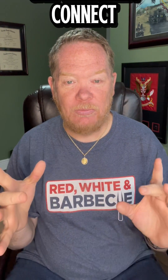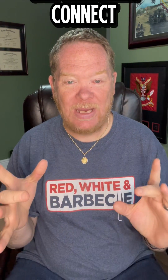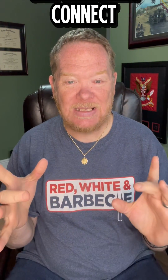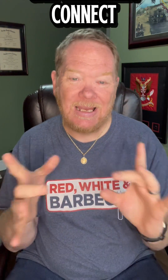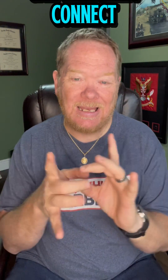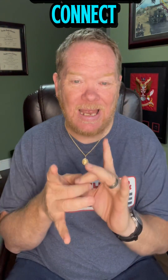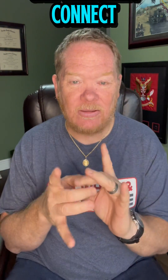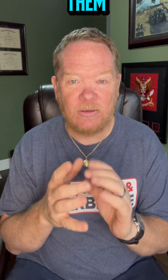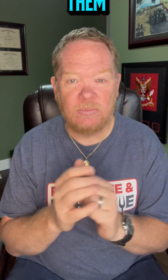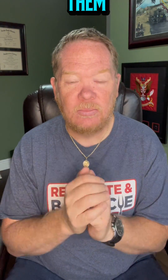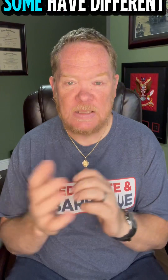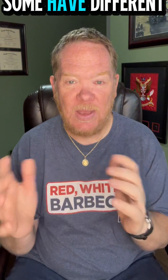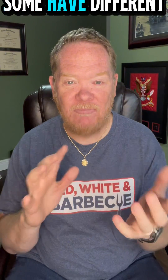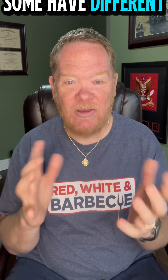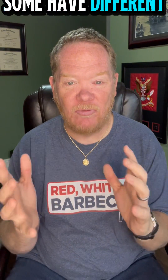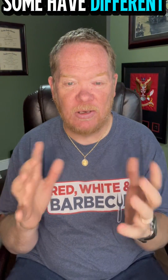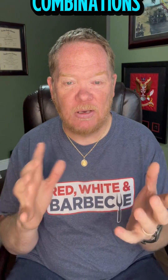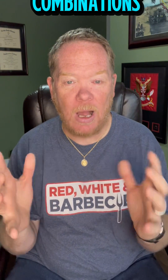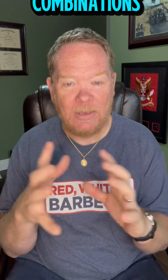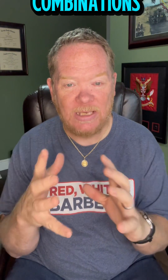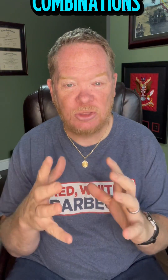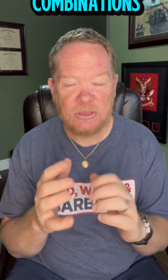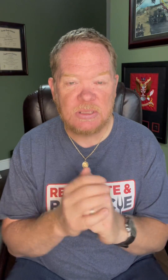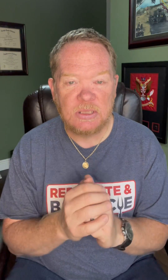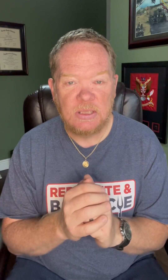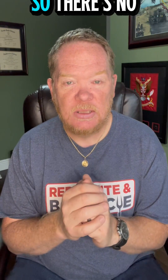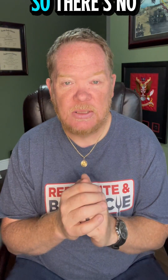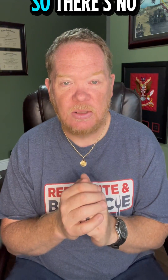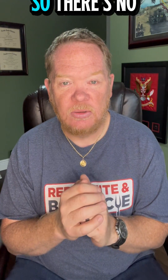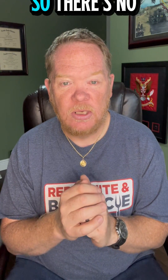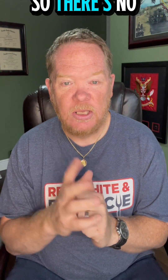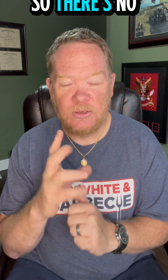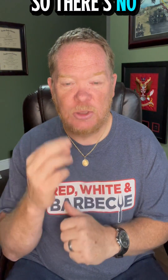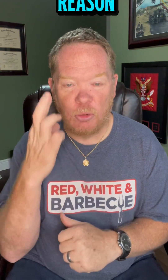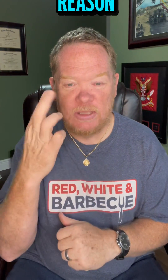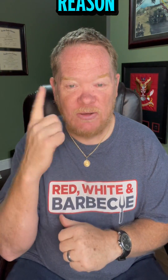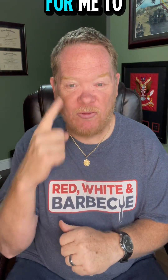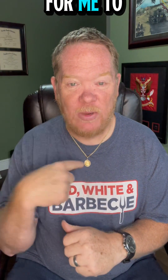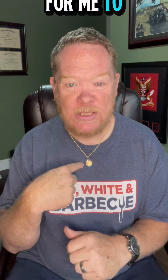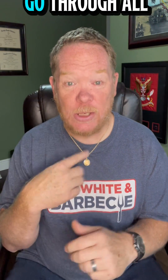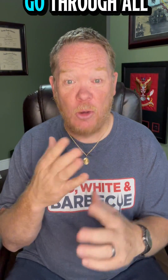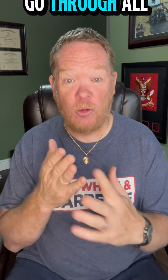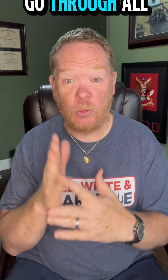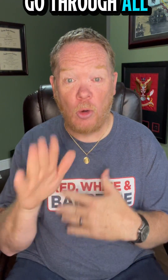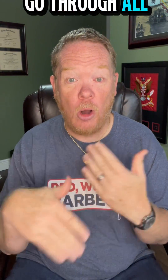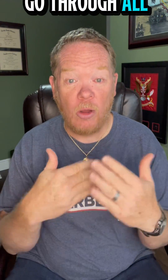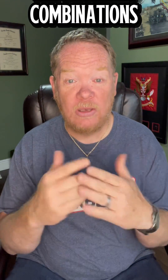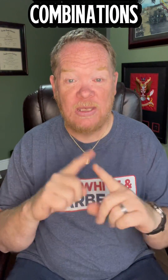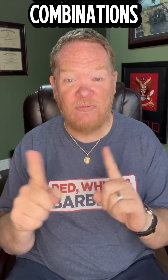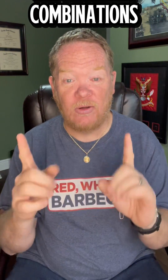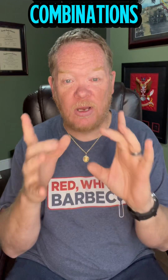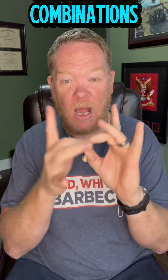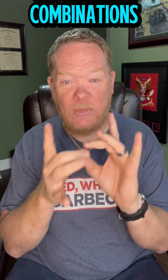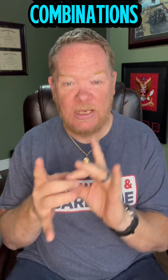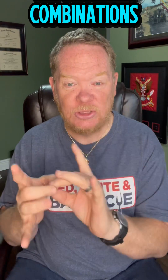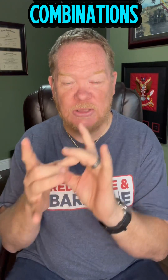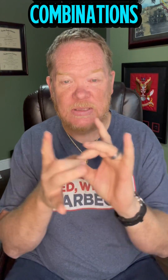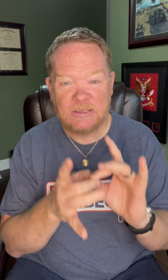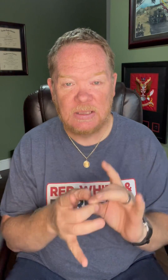basically connect them. Some have different combinations, so there's no reason for me to go through all the different combinations.